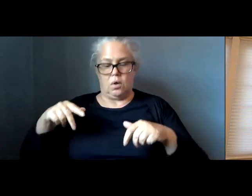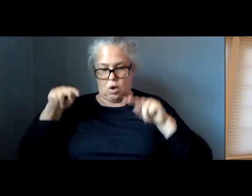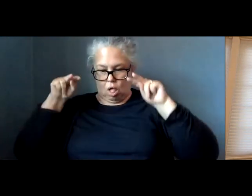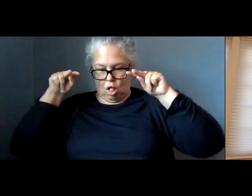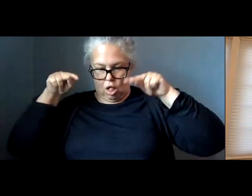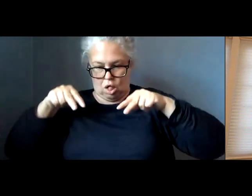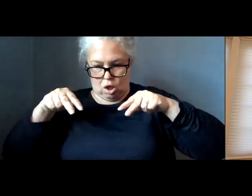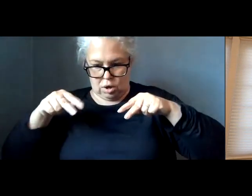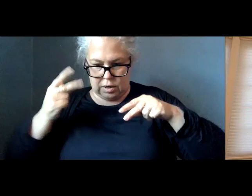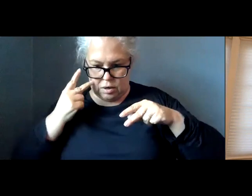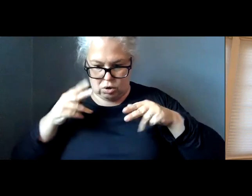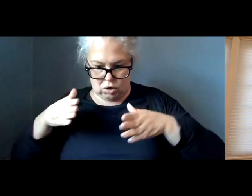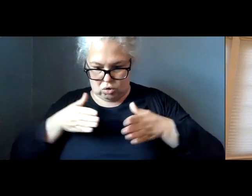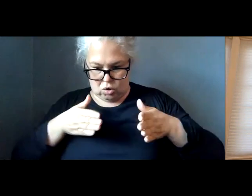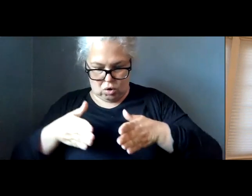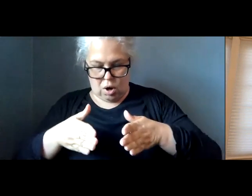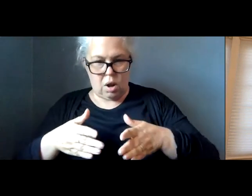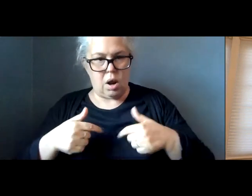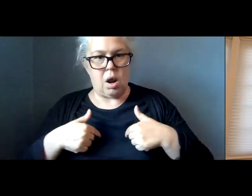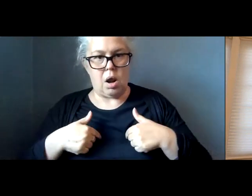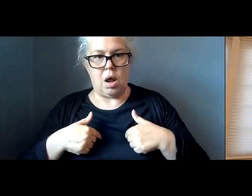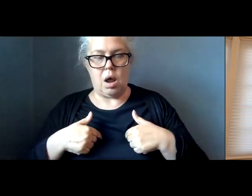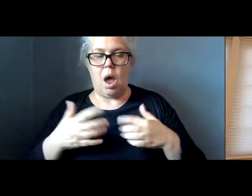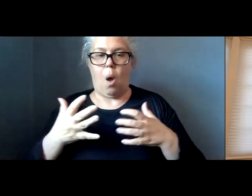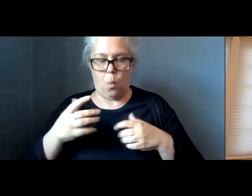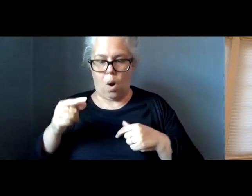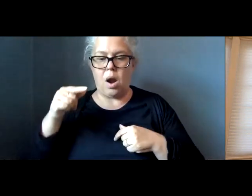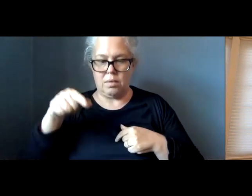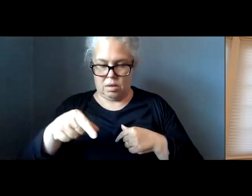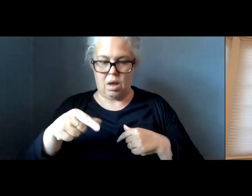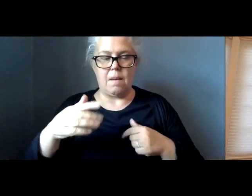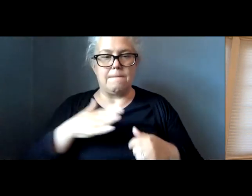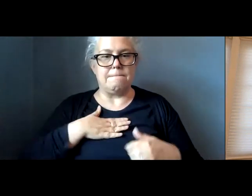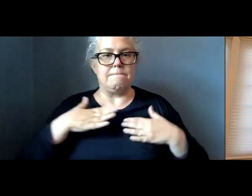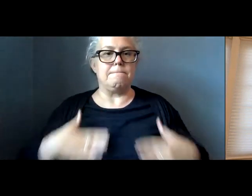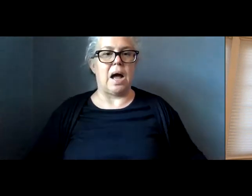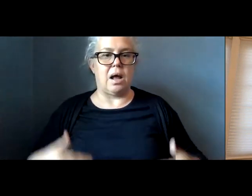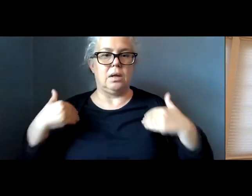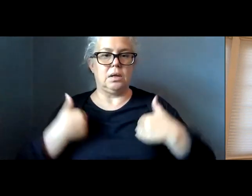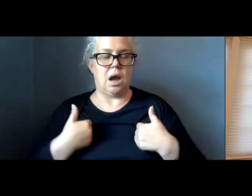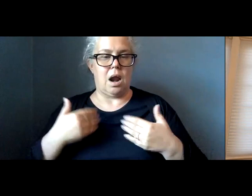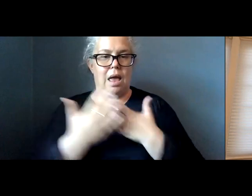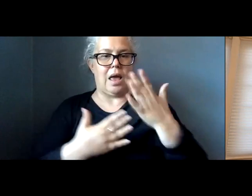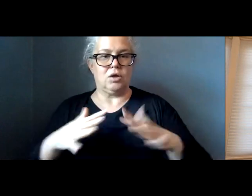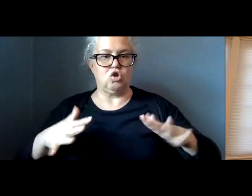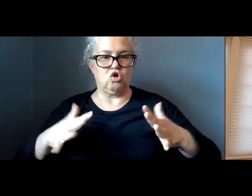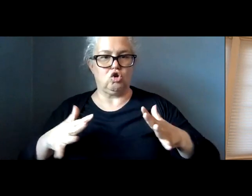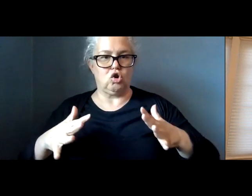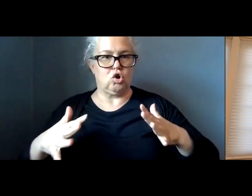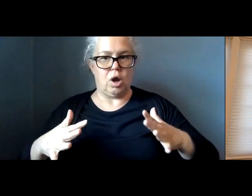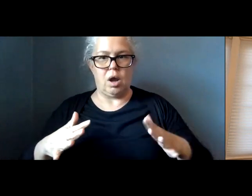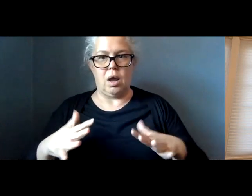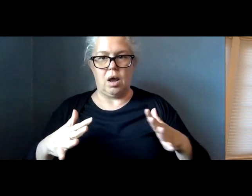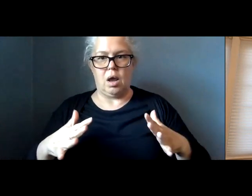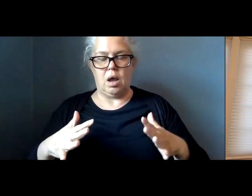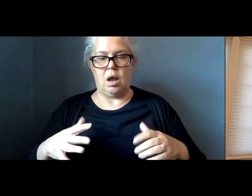knew the trail led, I longed to be where I could not see. My body was rebelling. My shaking hand served as a counterpoint